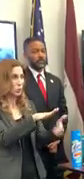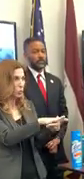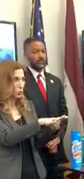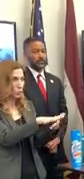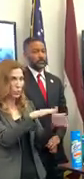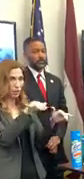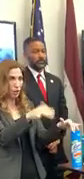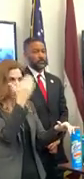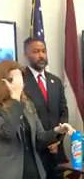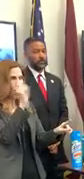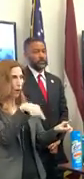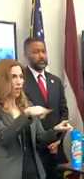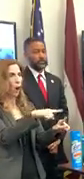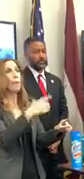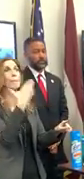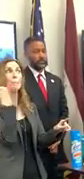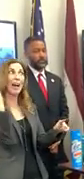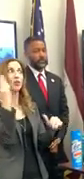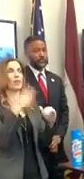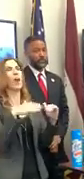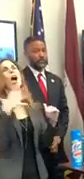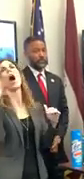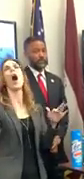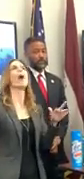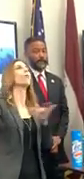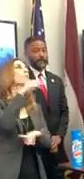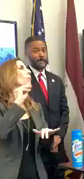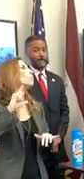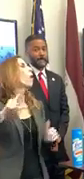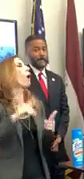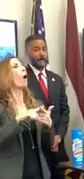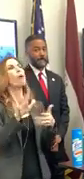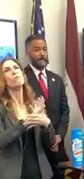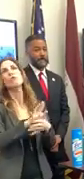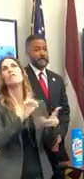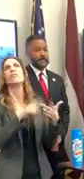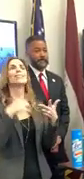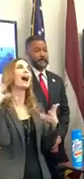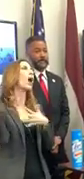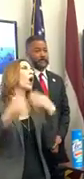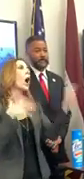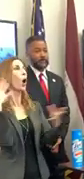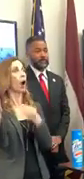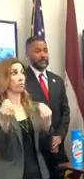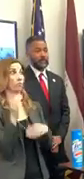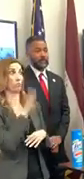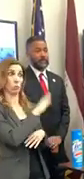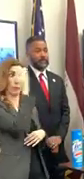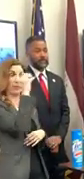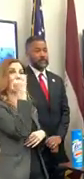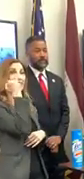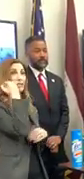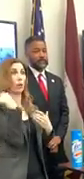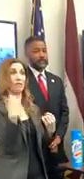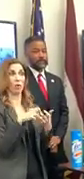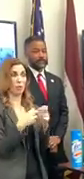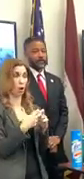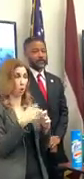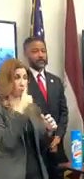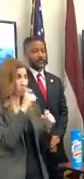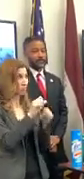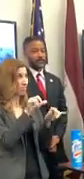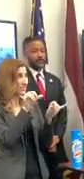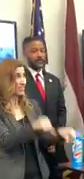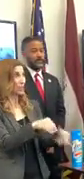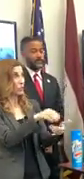to have people out in the communities, malls, movie theaters, sporting events, those kinds of things? Is it the opinion, if you have no issues, keep them in